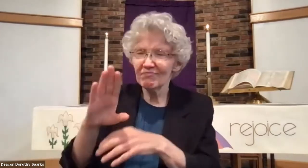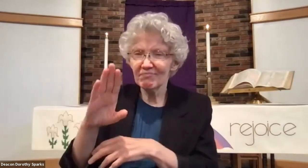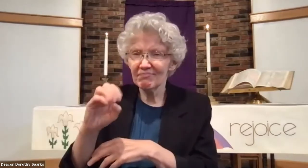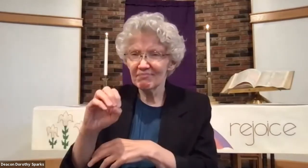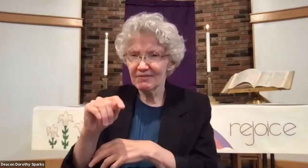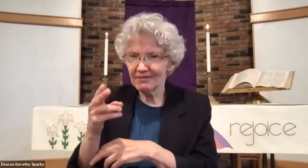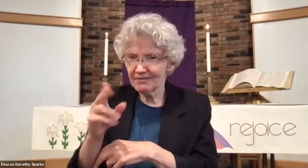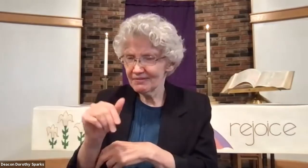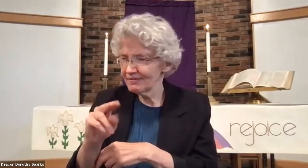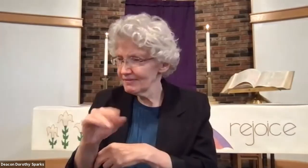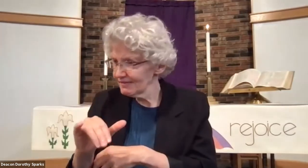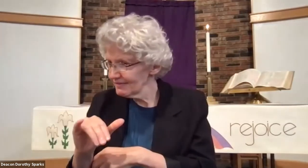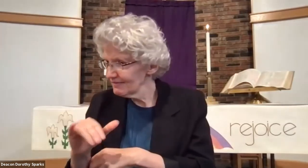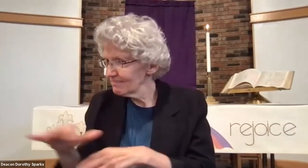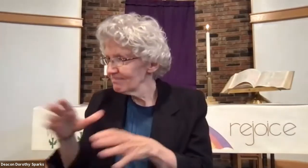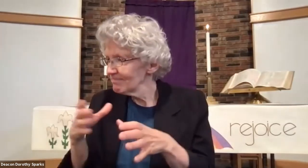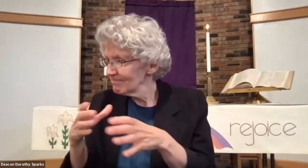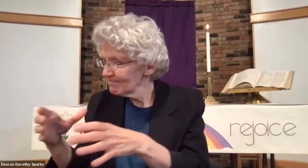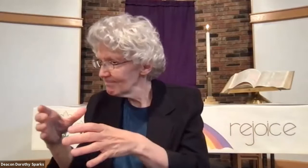Jesus led his disciples out to Bethany,